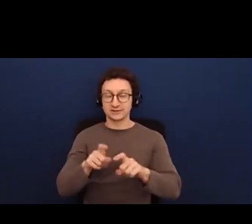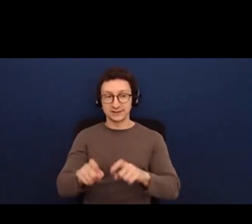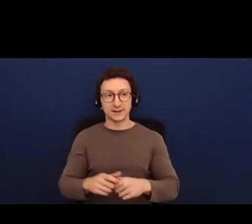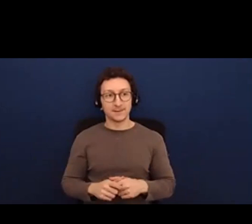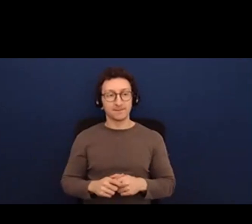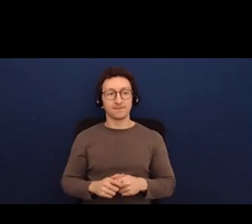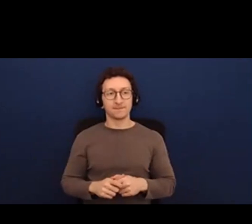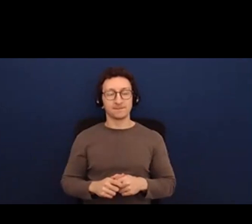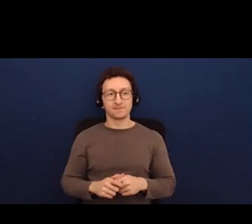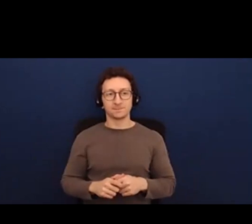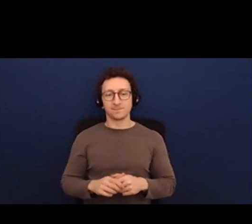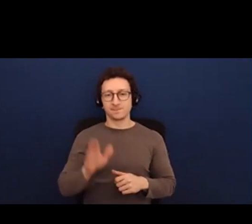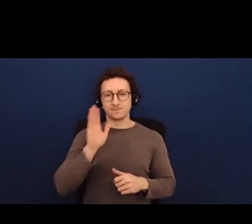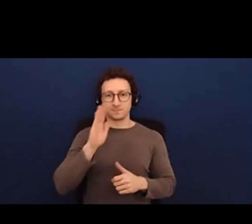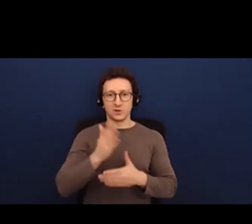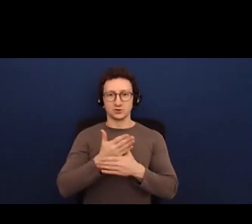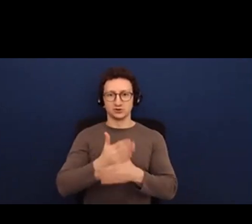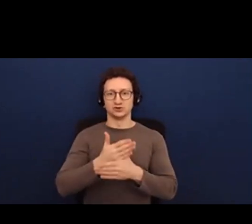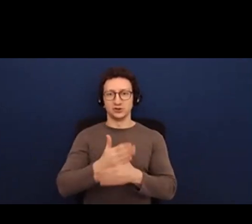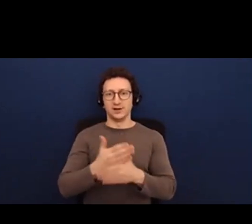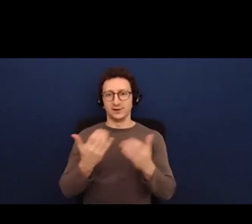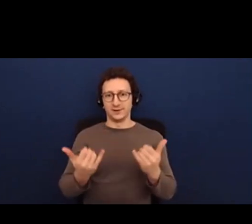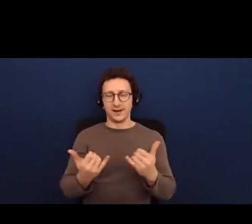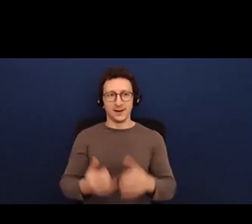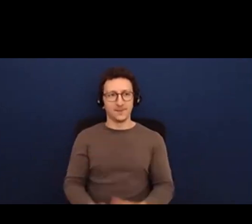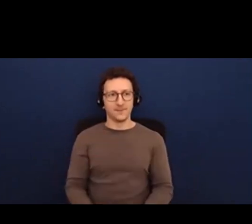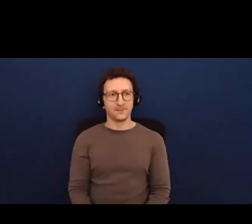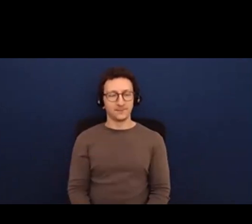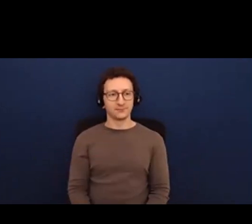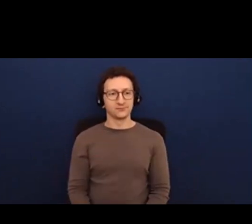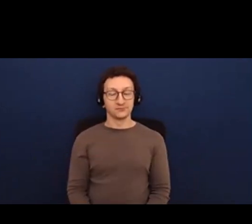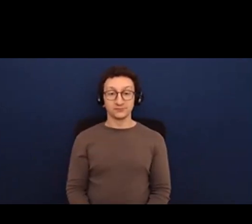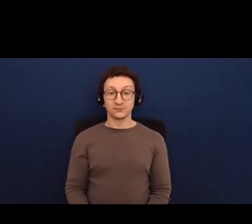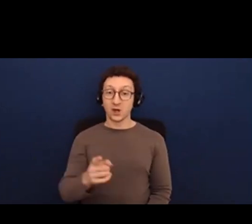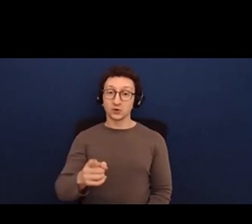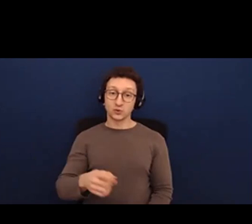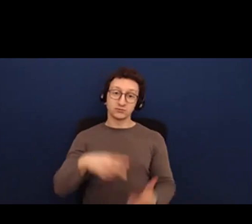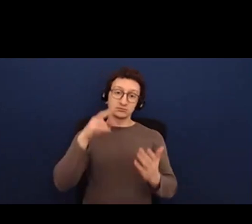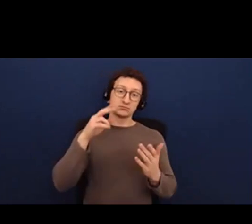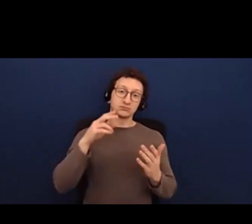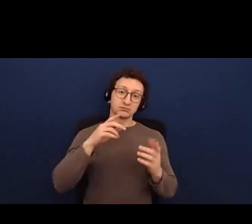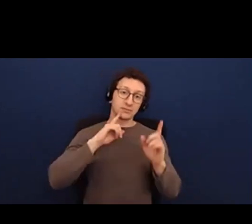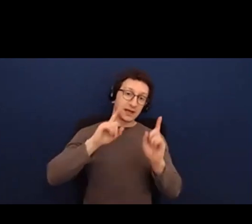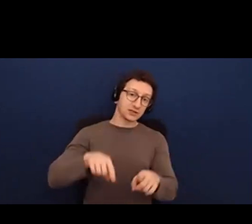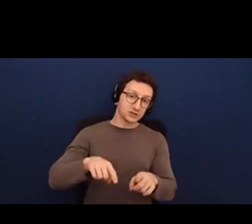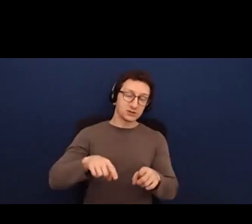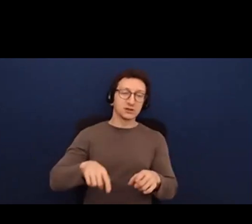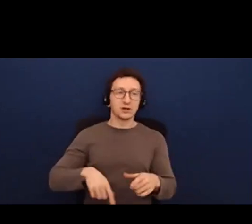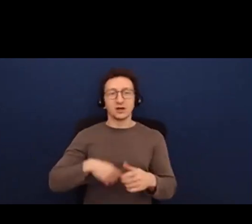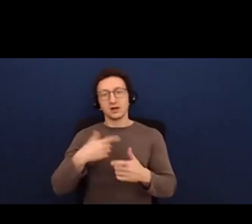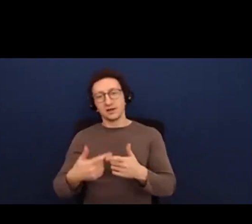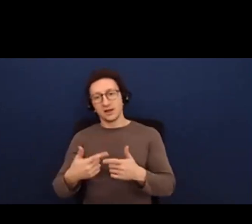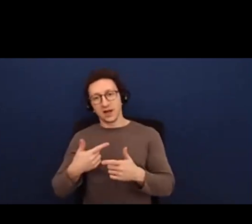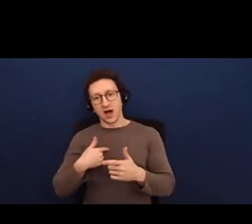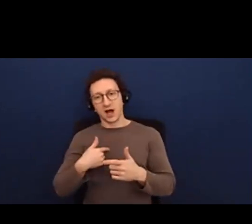me share them with you. And while you're answering the questions, I will also